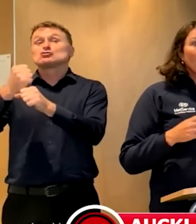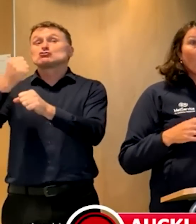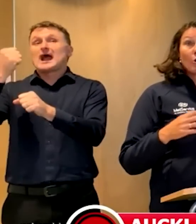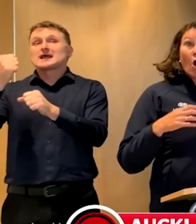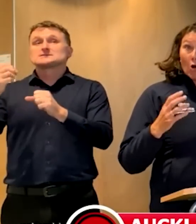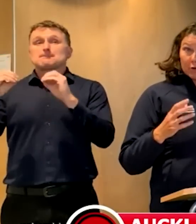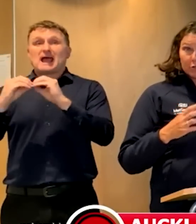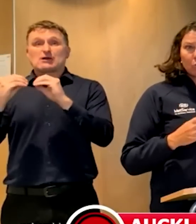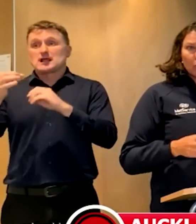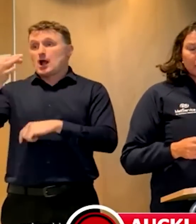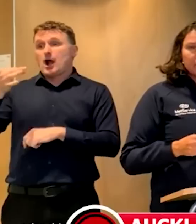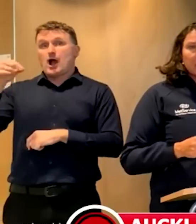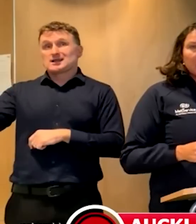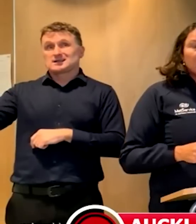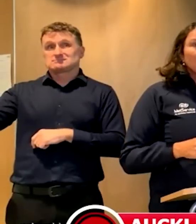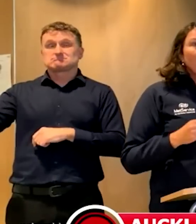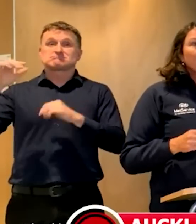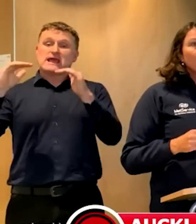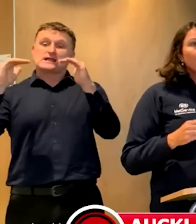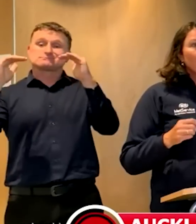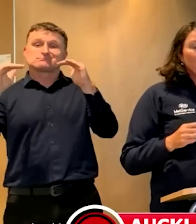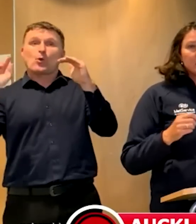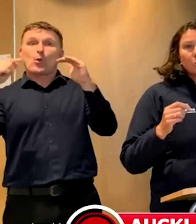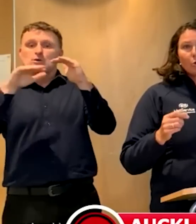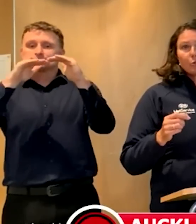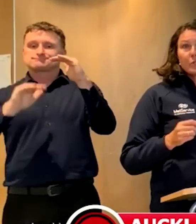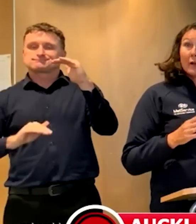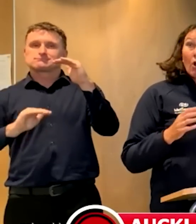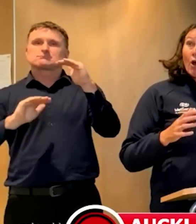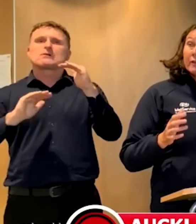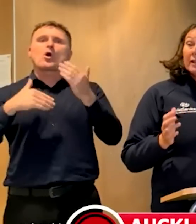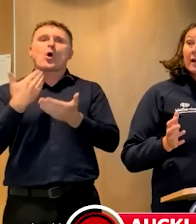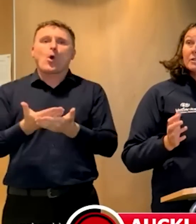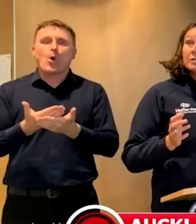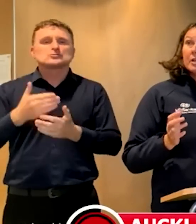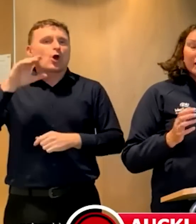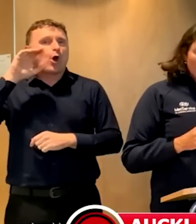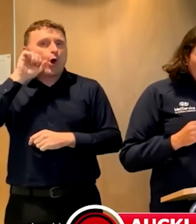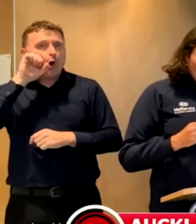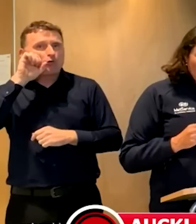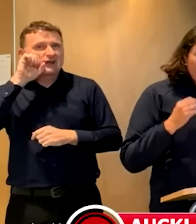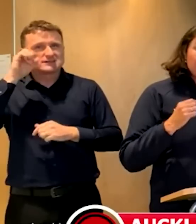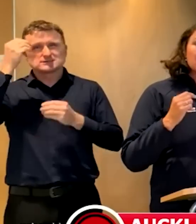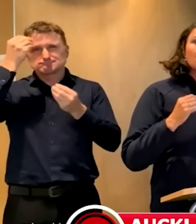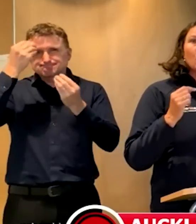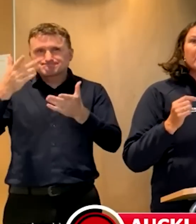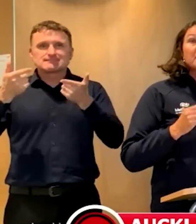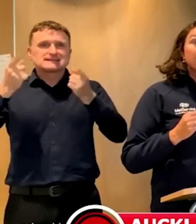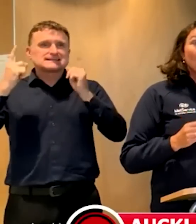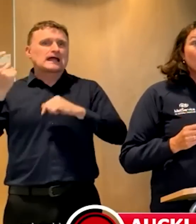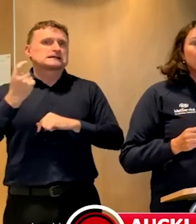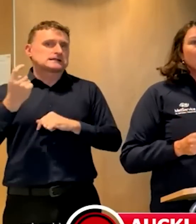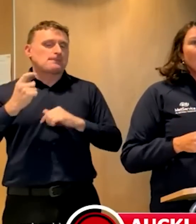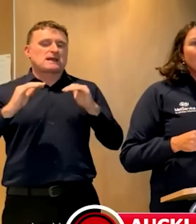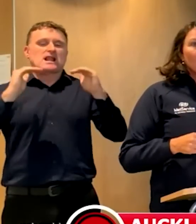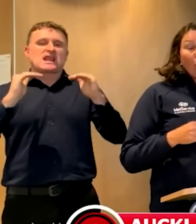Island, we're on an orange warning. Now the rainfall forecast totals are not overly large, but this